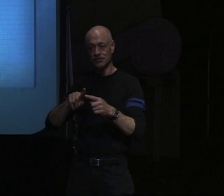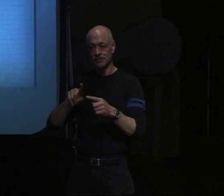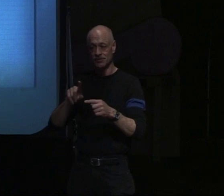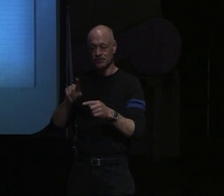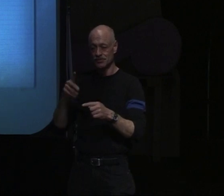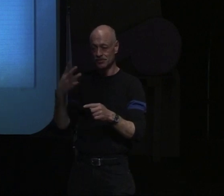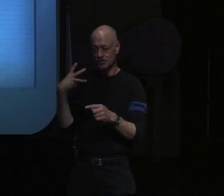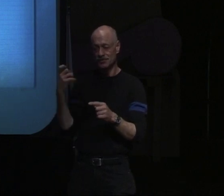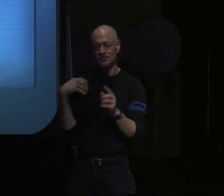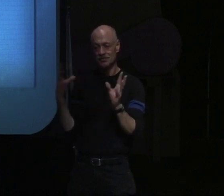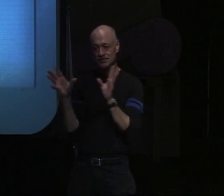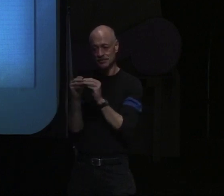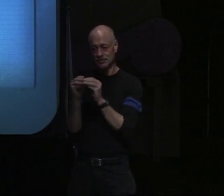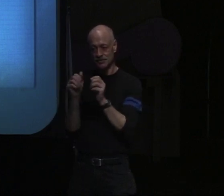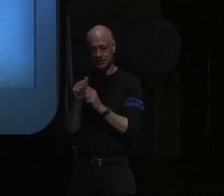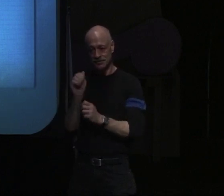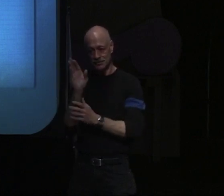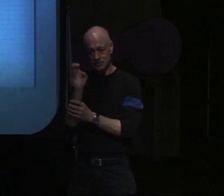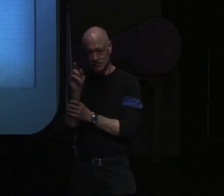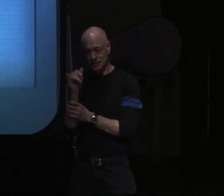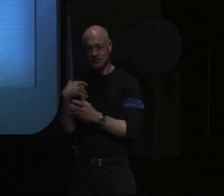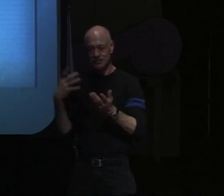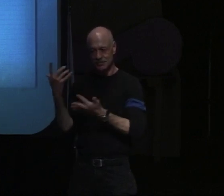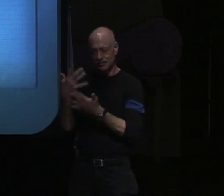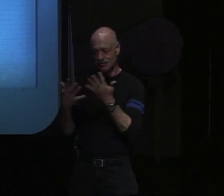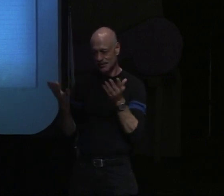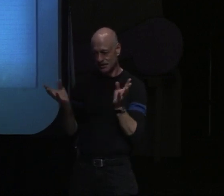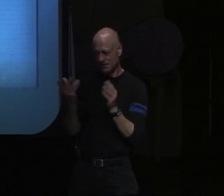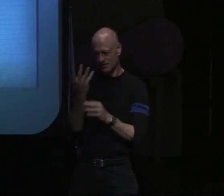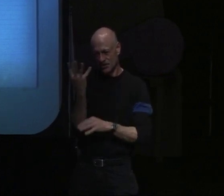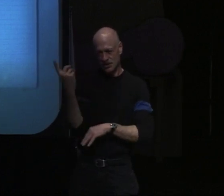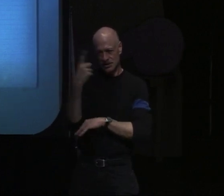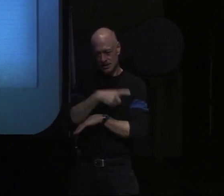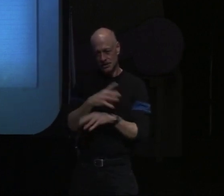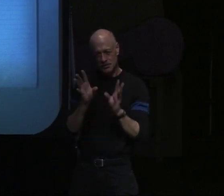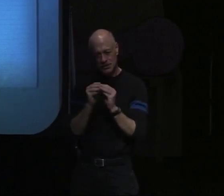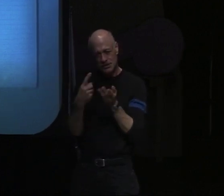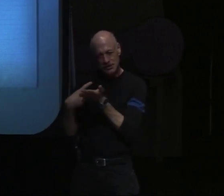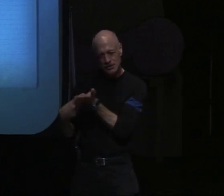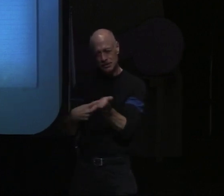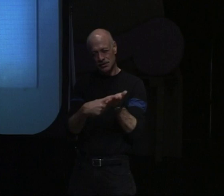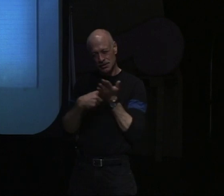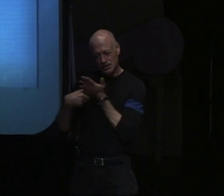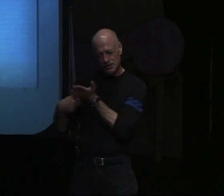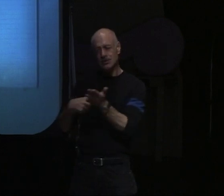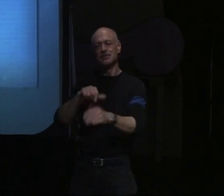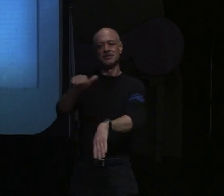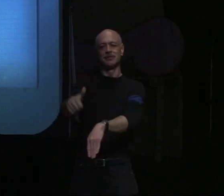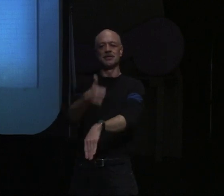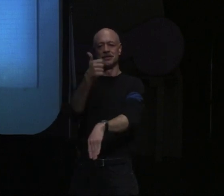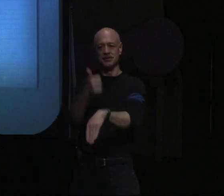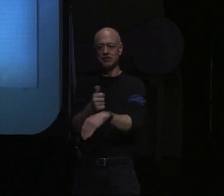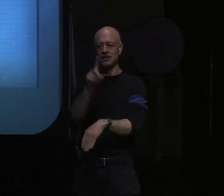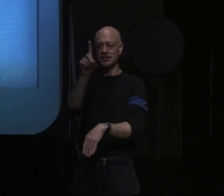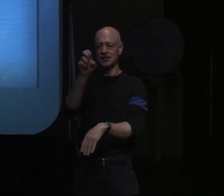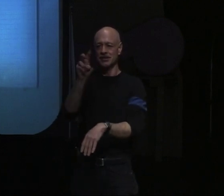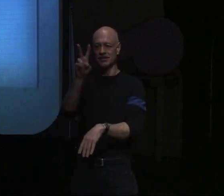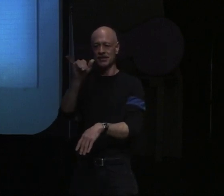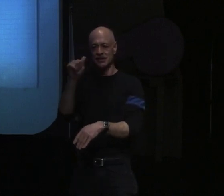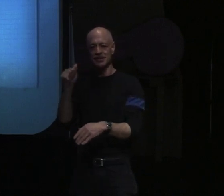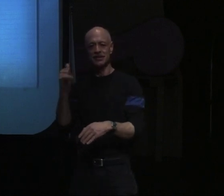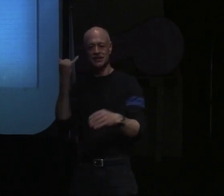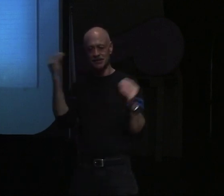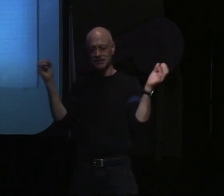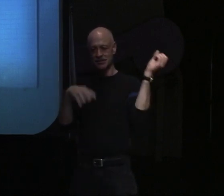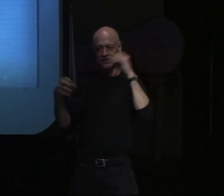artwork. I went and participated in the Deaf President Now, and I met with Betty for several days, and we talked about it, and we